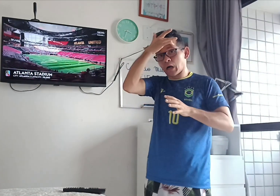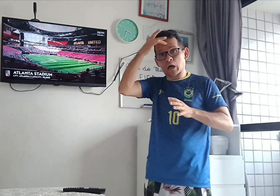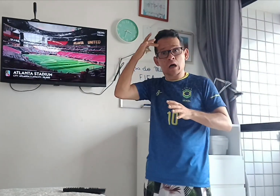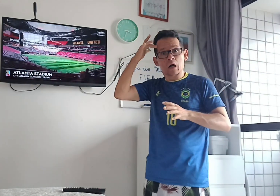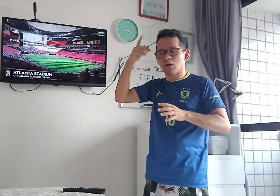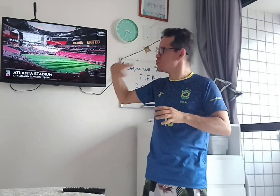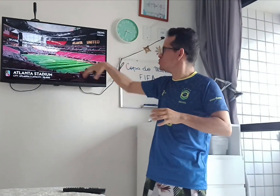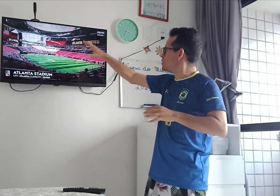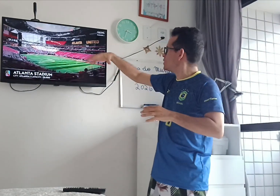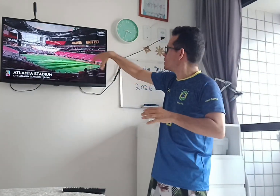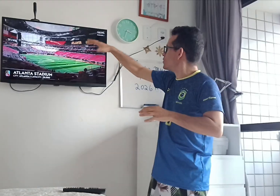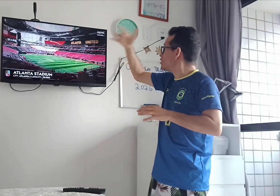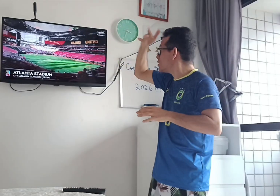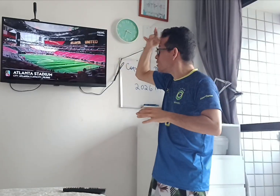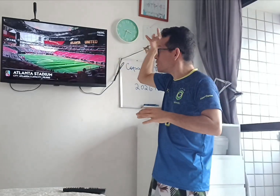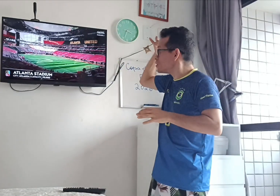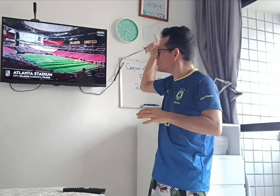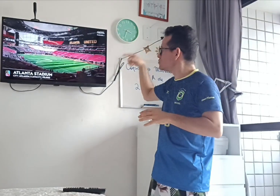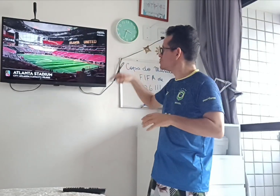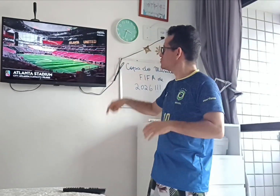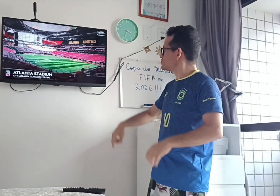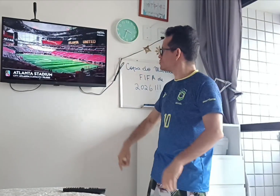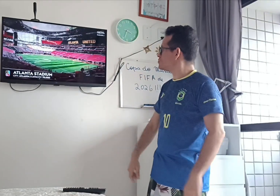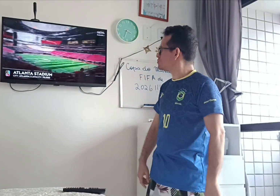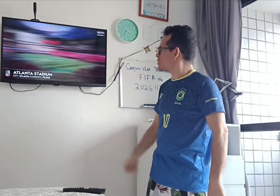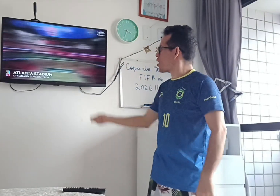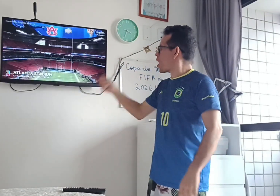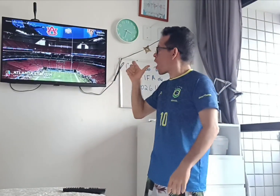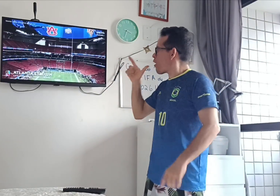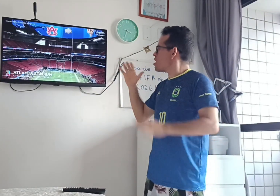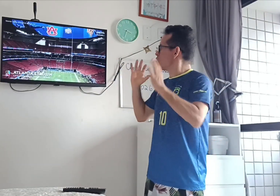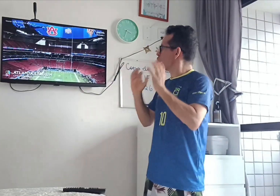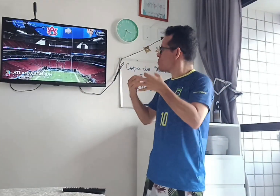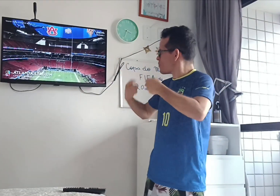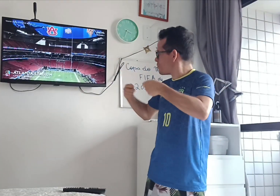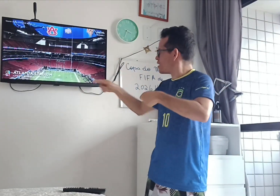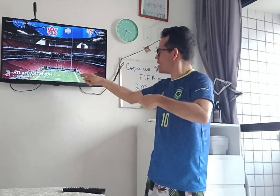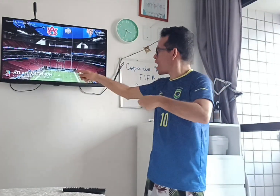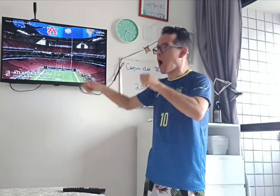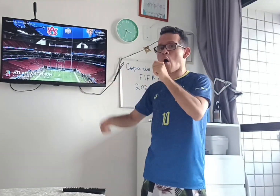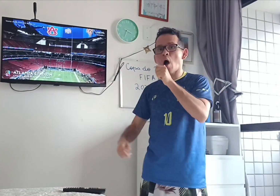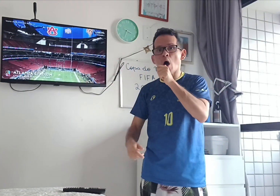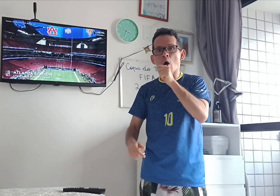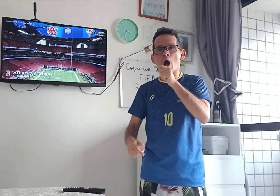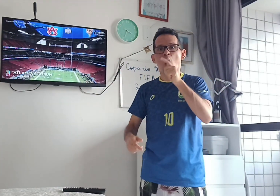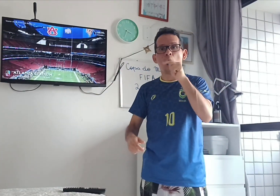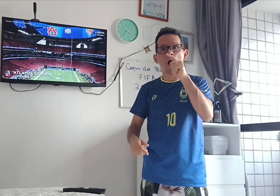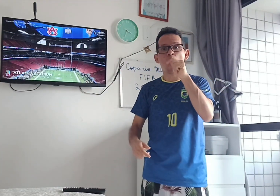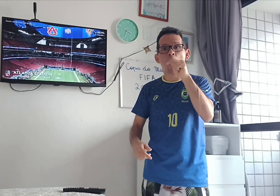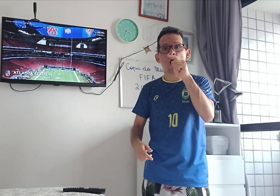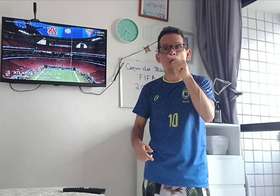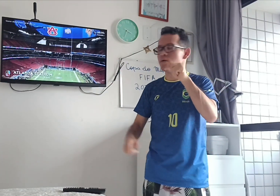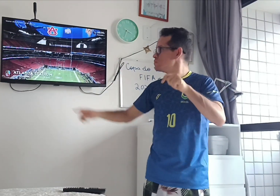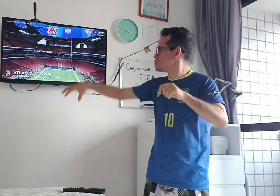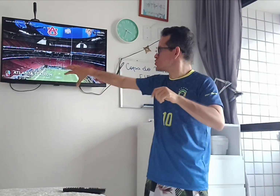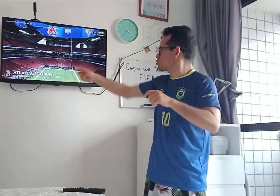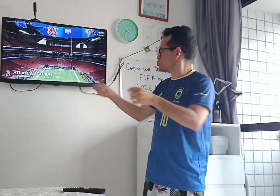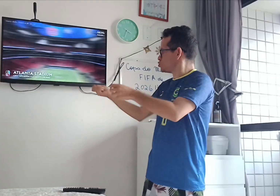sustainable design, distinctive angular exterior, and flexible configuration make it one of the World Cup's architectural showpieces.